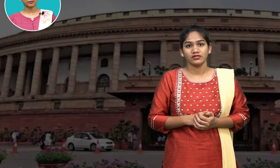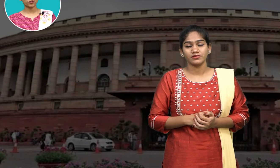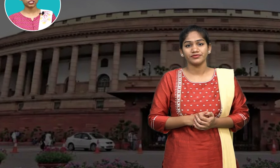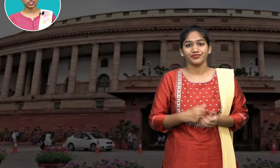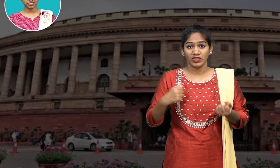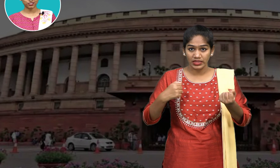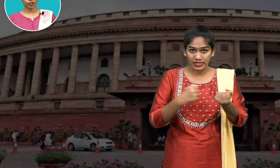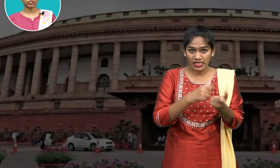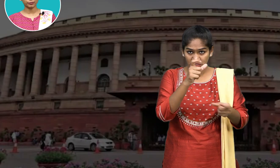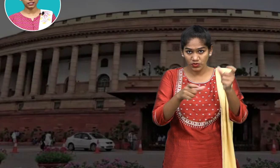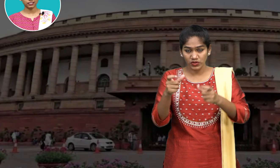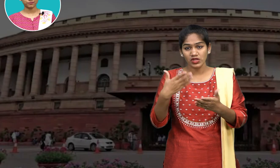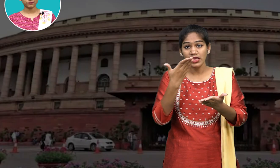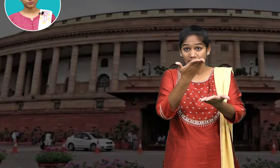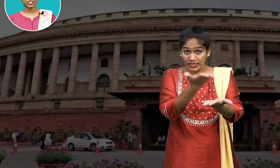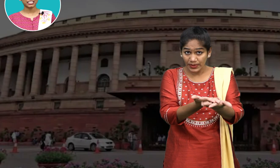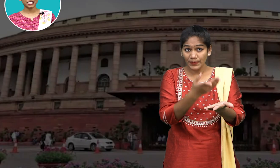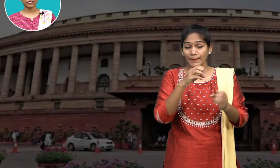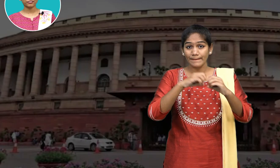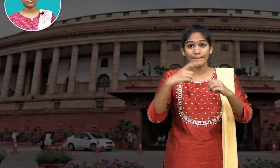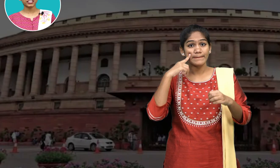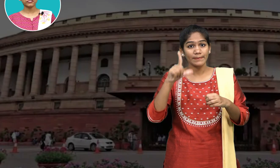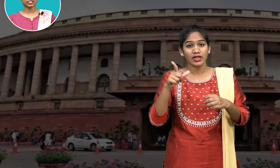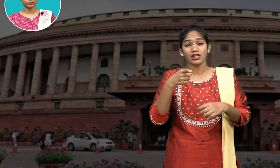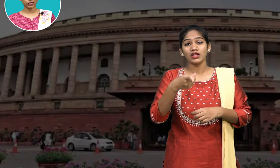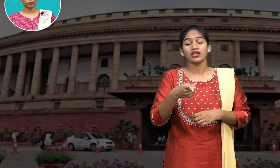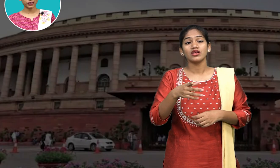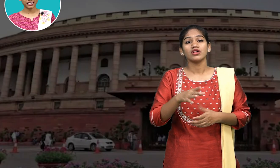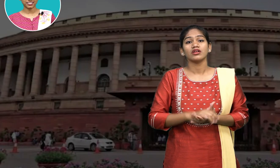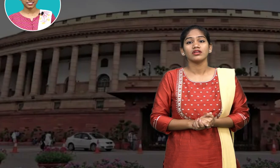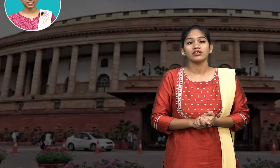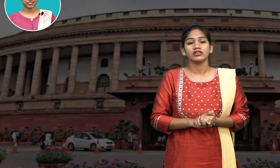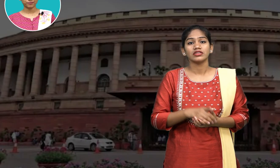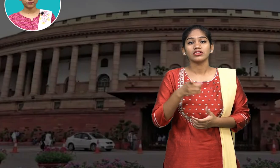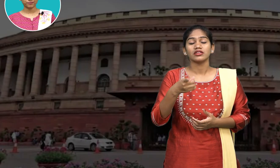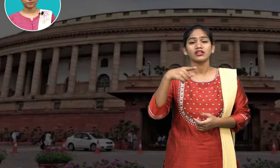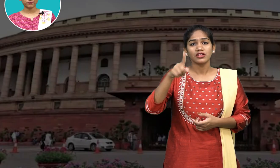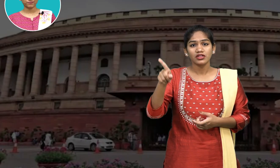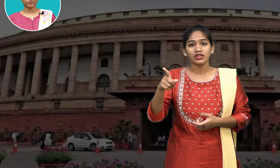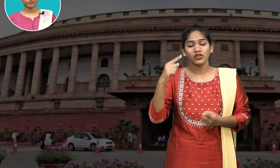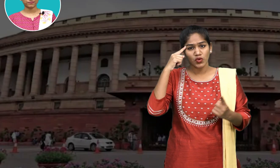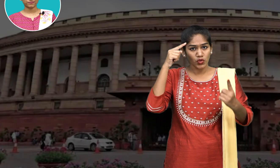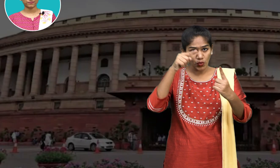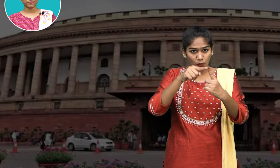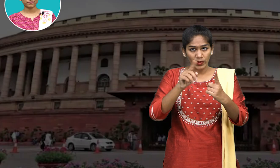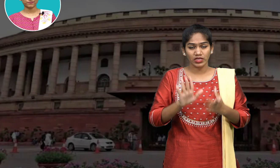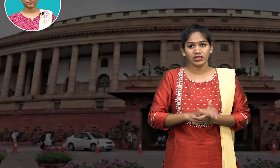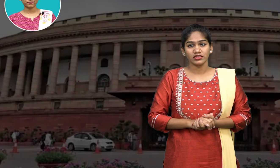The supporters of the bill give favorable opinions,